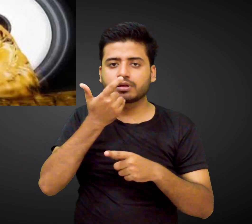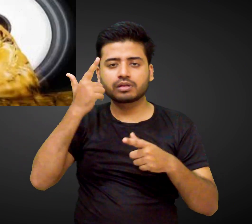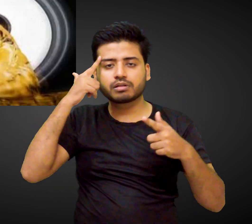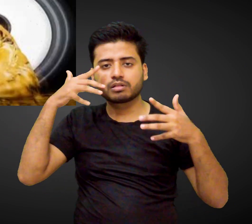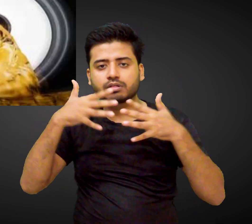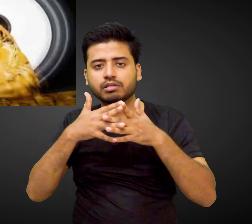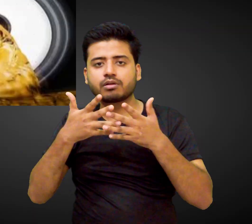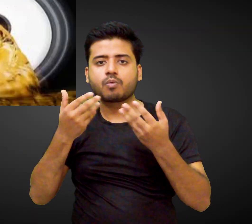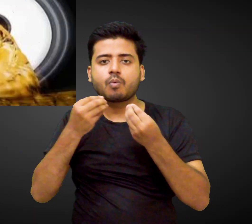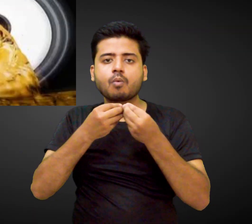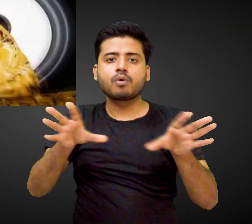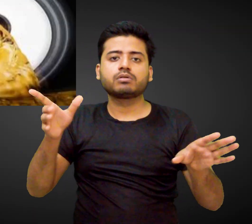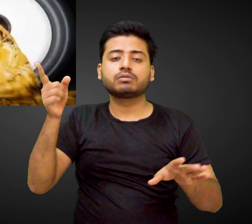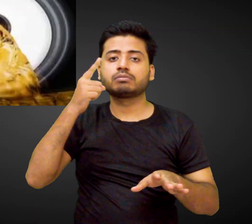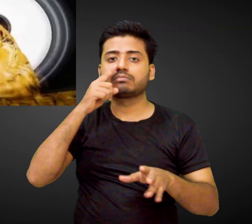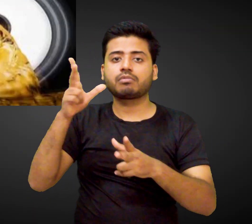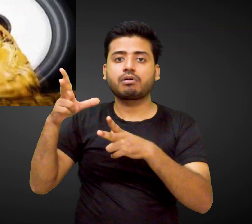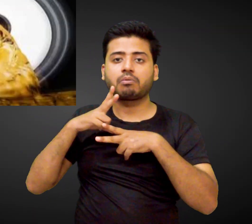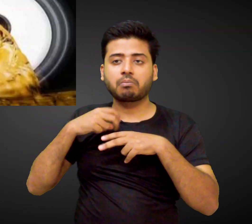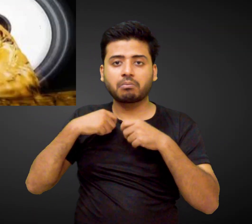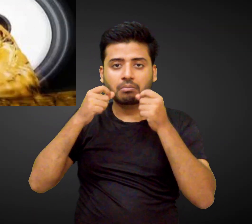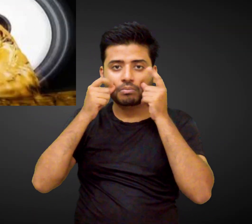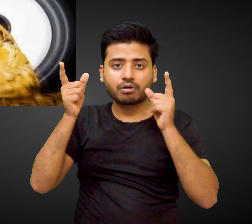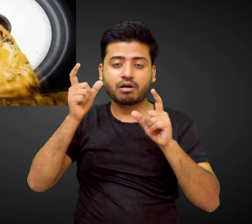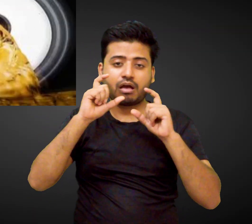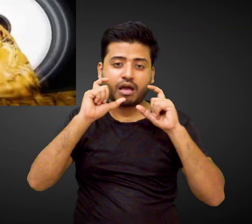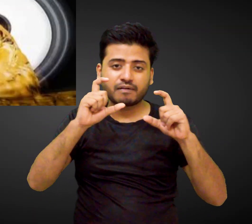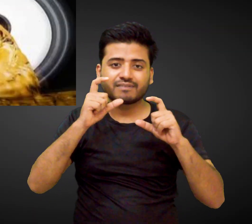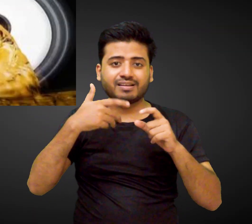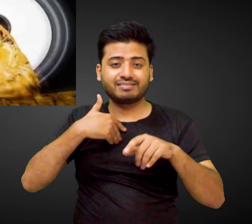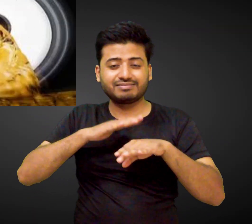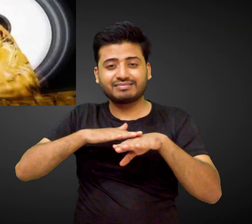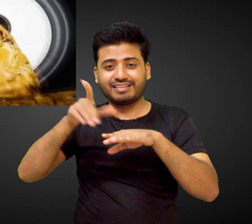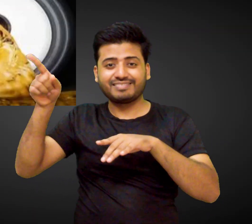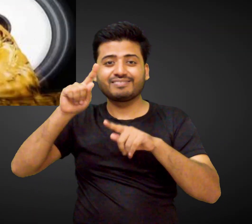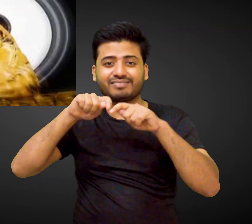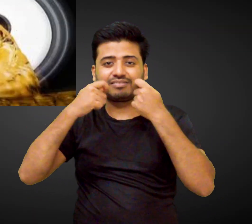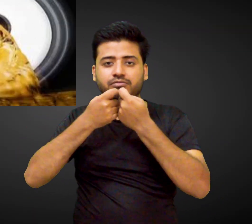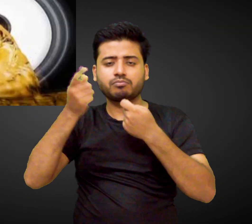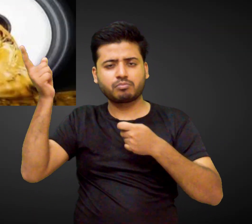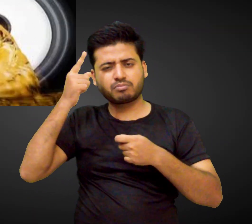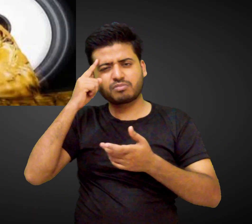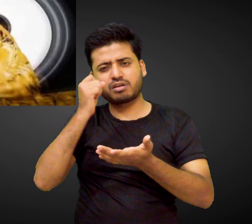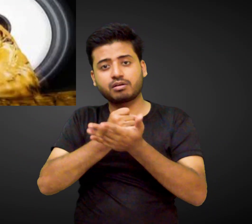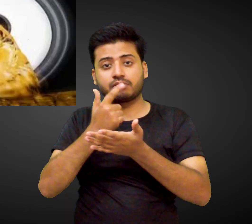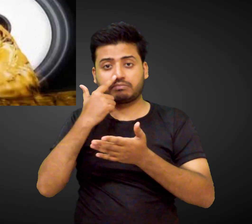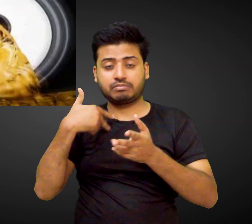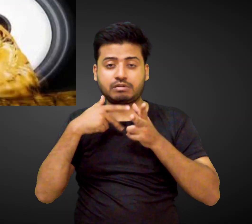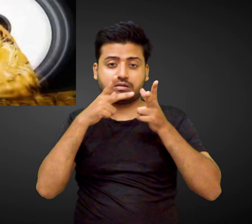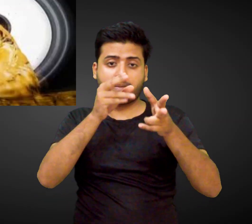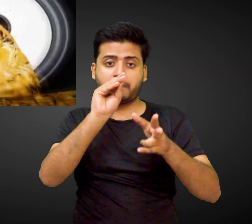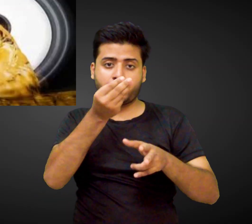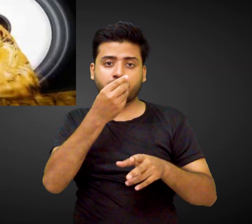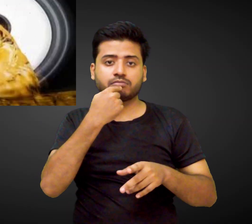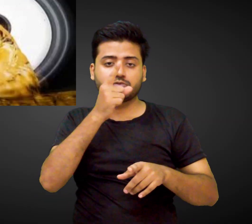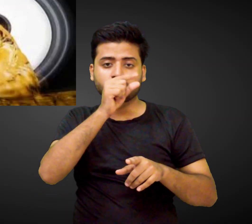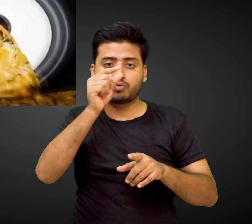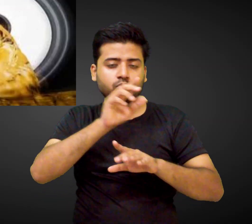consume more fuel. Check your tire pressure regularly and inflate them to the manufacturer's recommended level. Remove